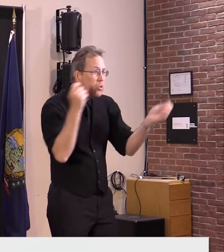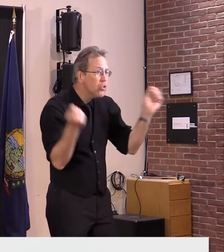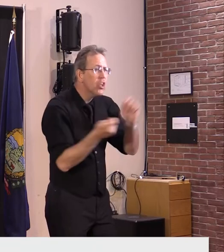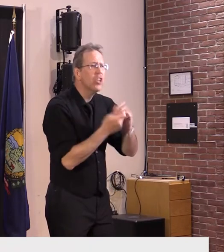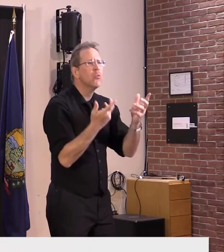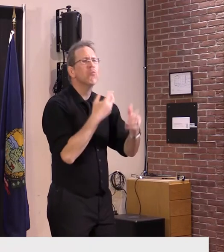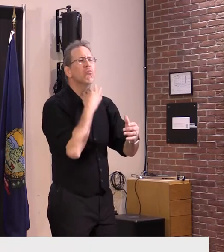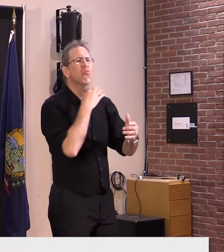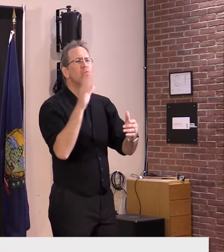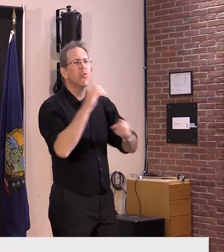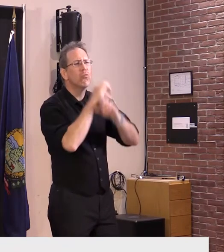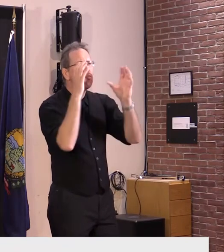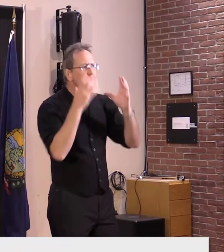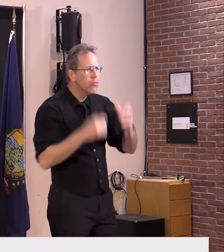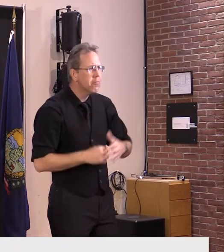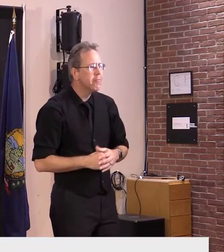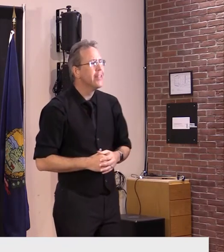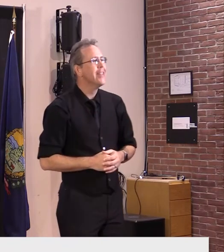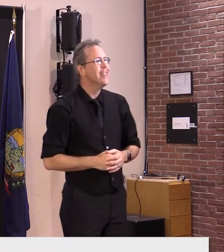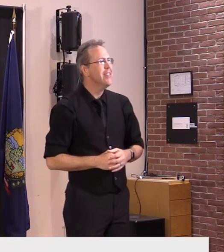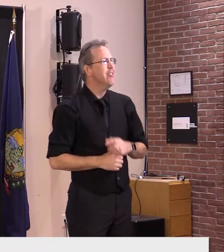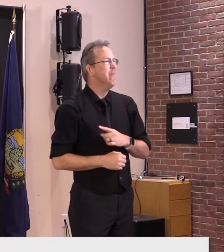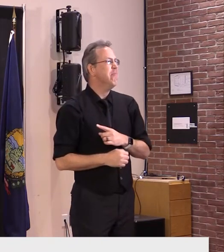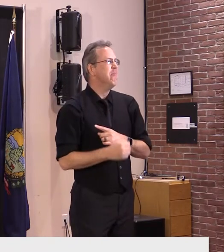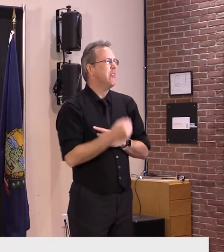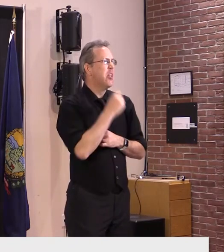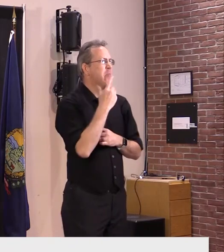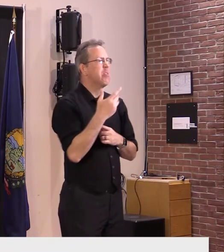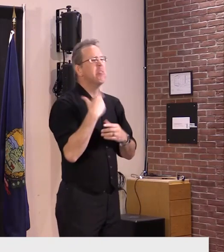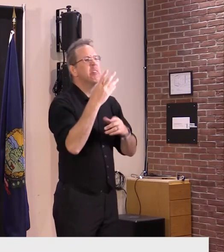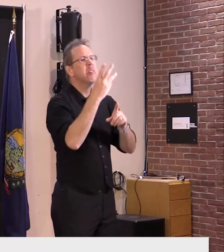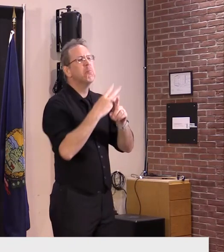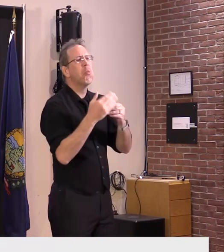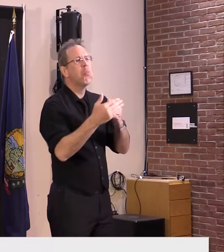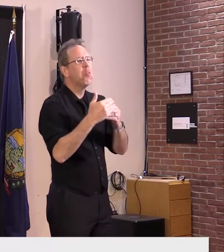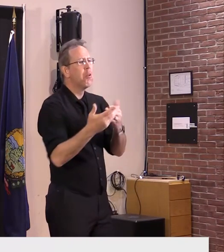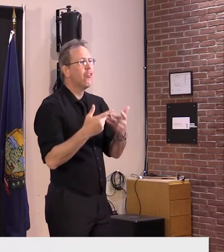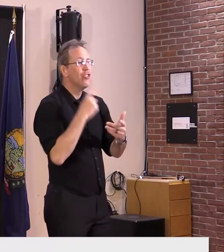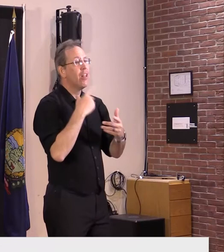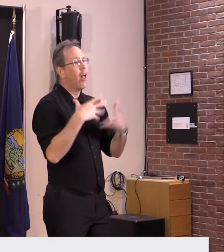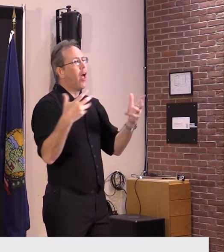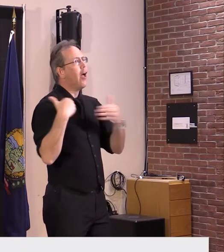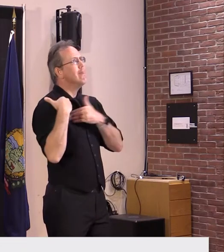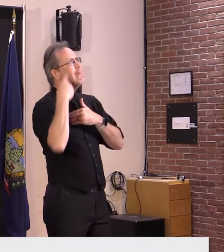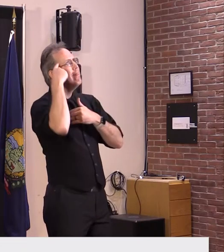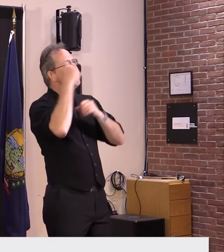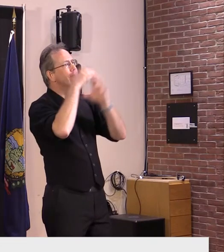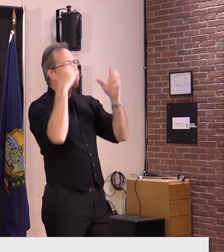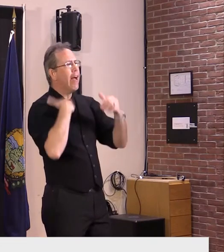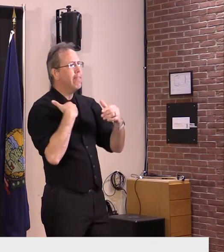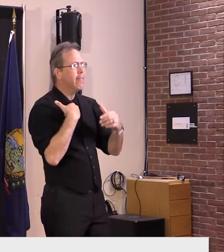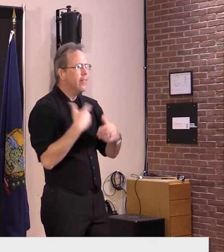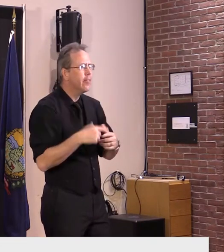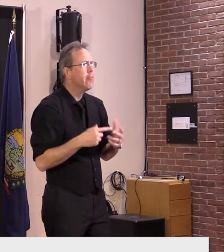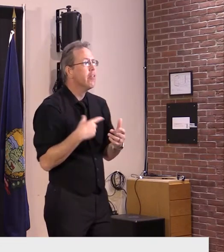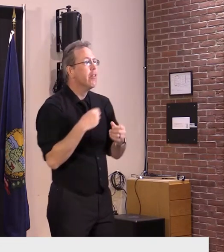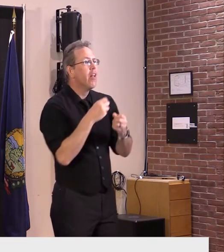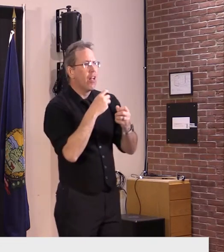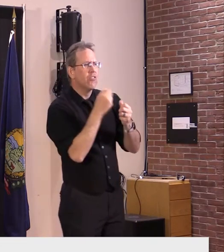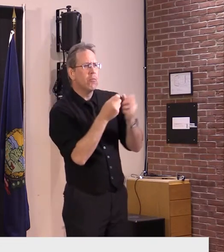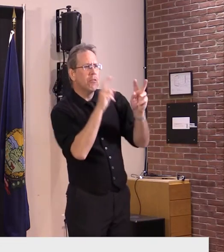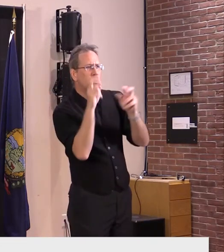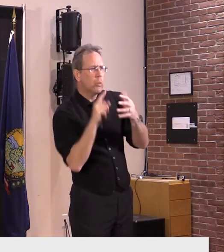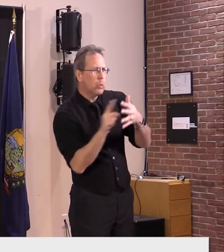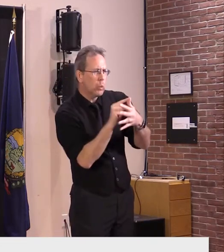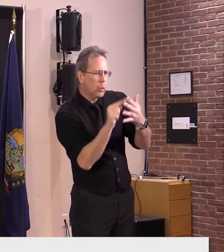don't change. Again, we have a lot on our plate at this point in time with all the issues that we're faced with.